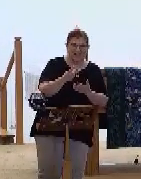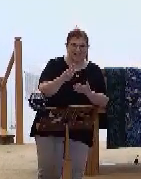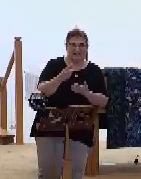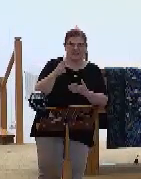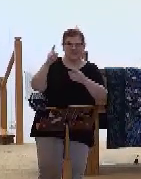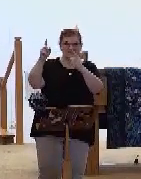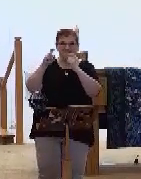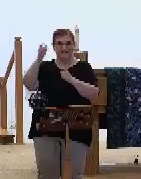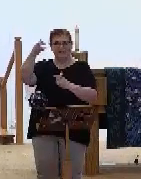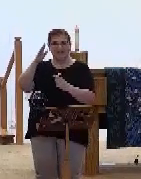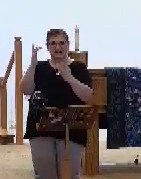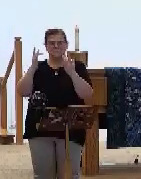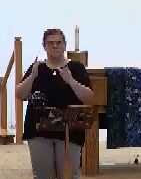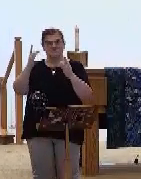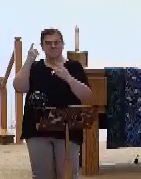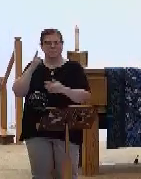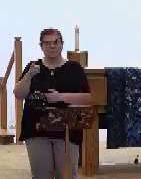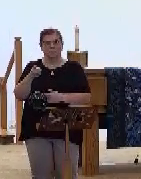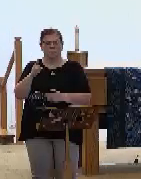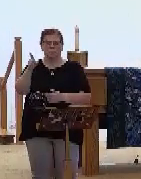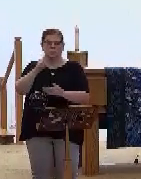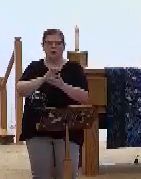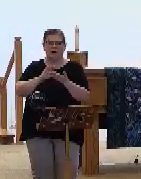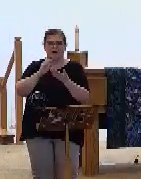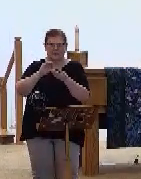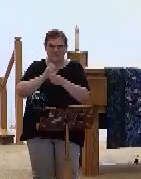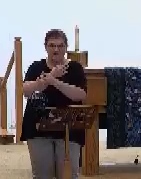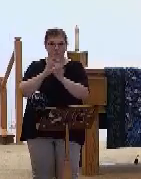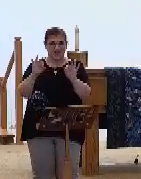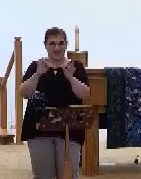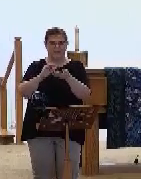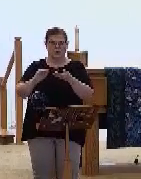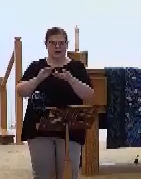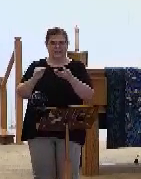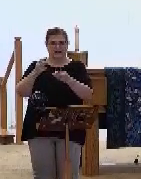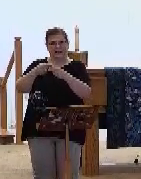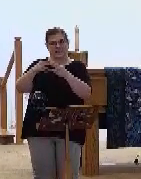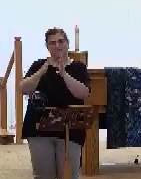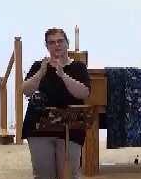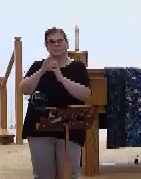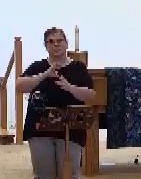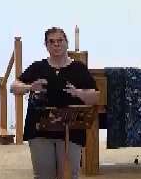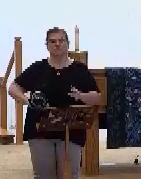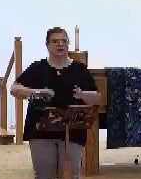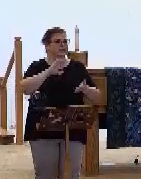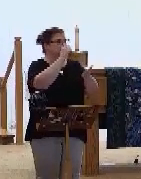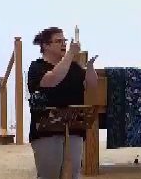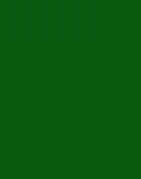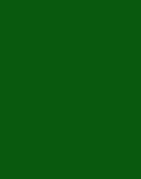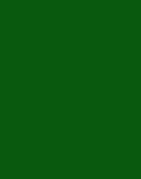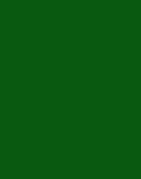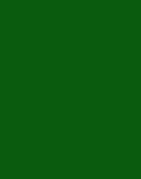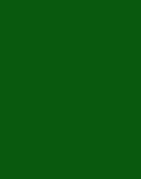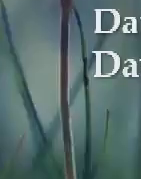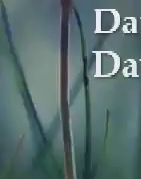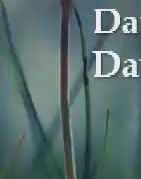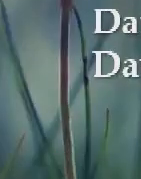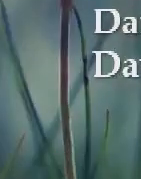mercy. You are freed and forgiven in the name of Jesus Christ. Amen.